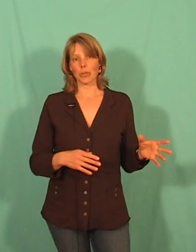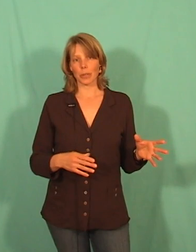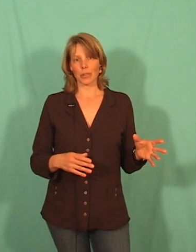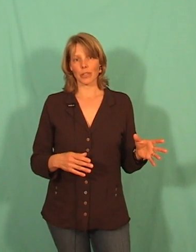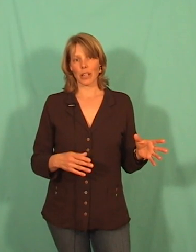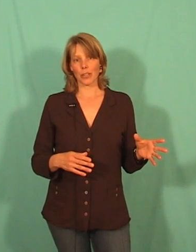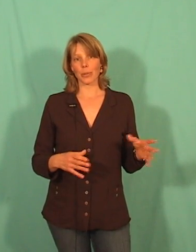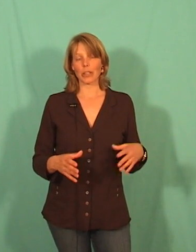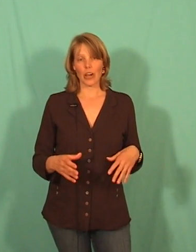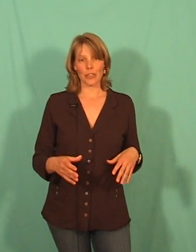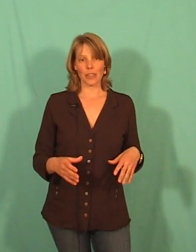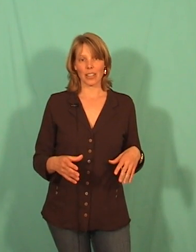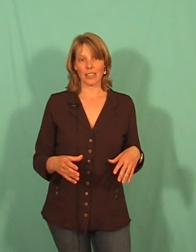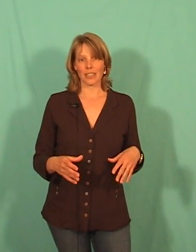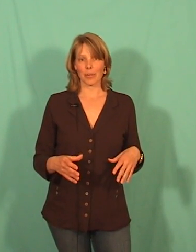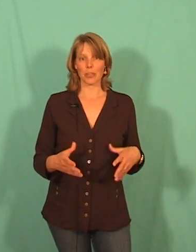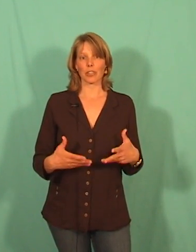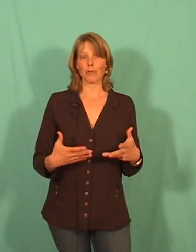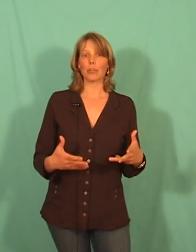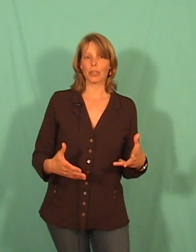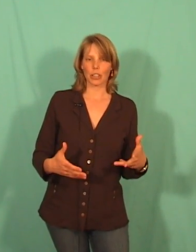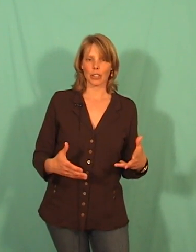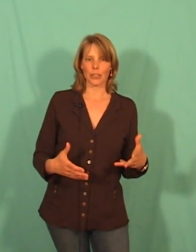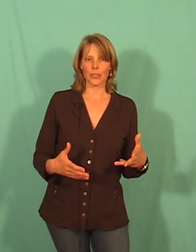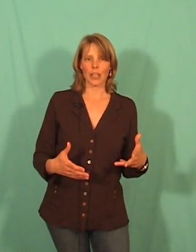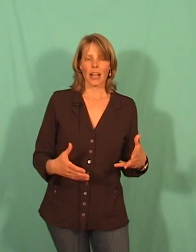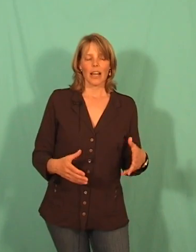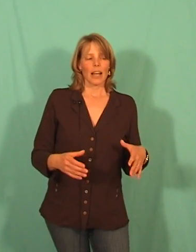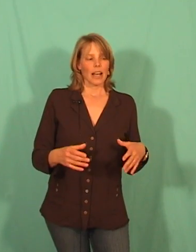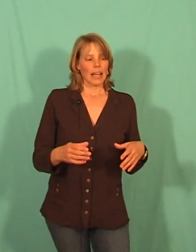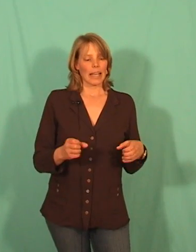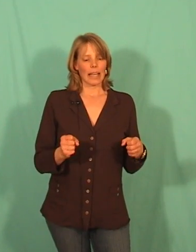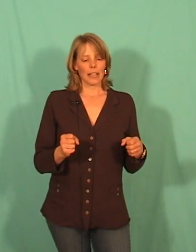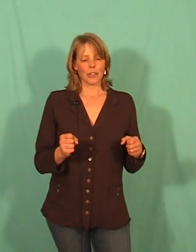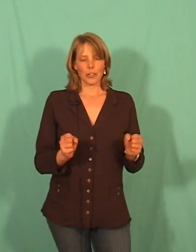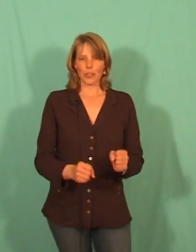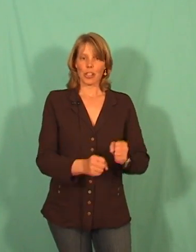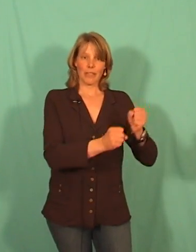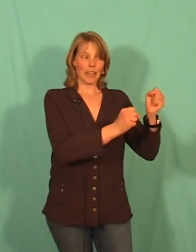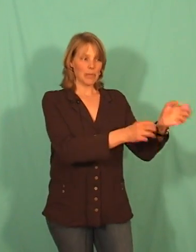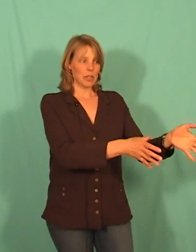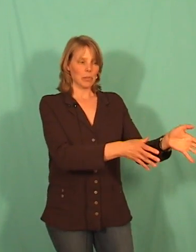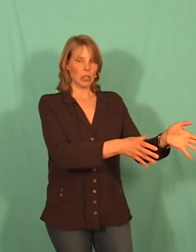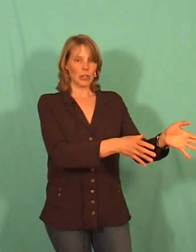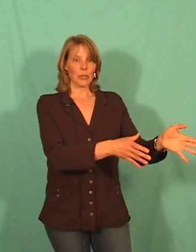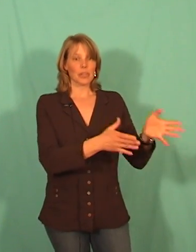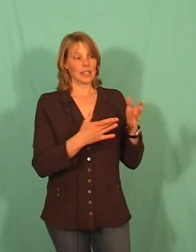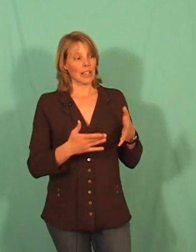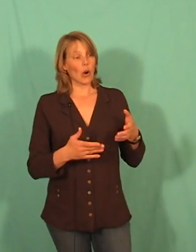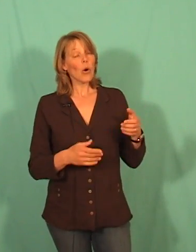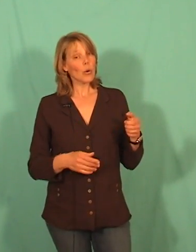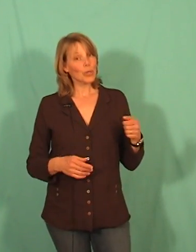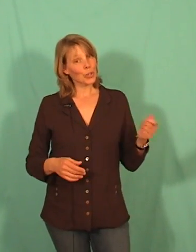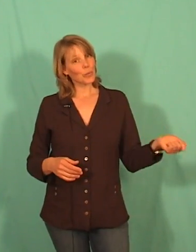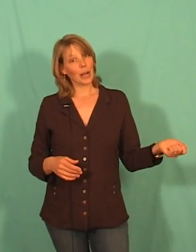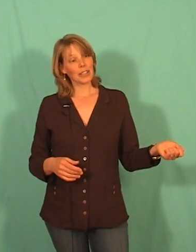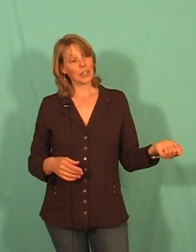were doing laundry, especially folding clothes. And, you could give them some clothes and say, oh, do you want to